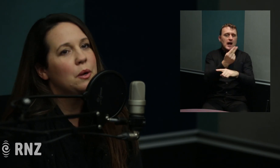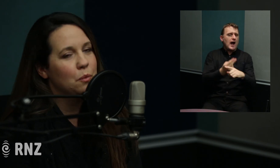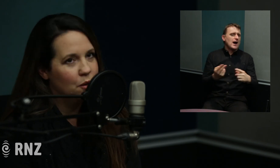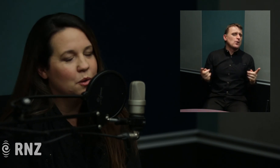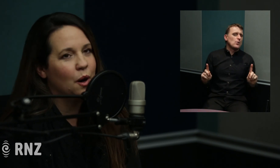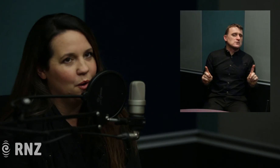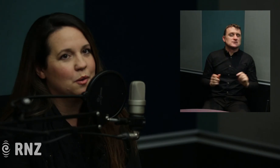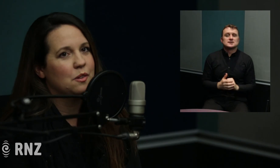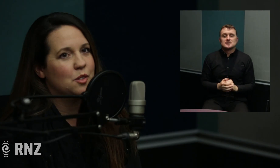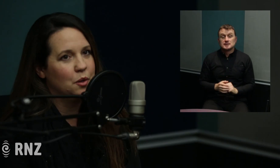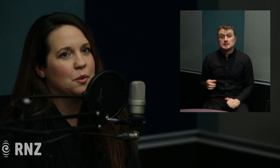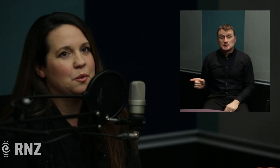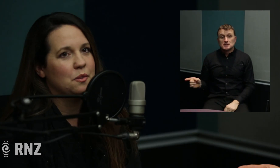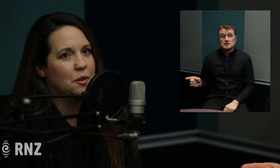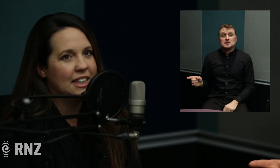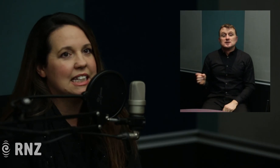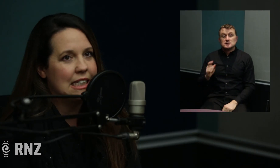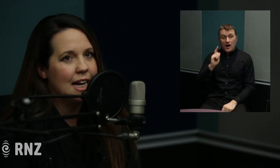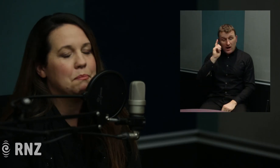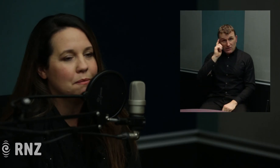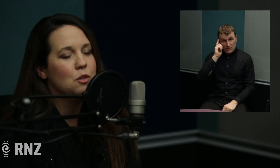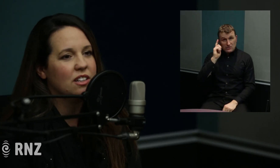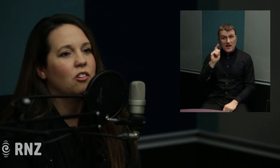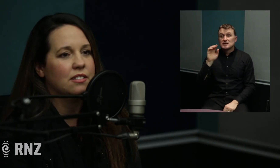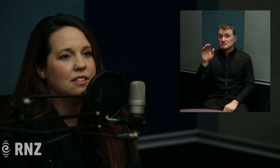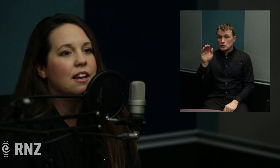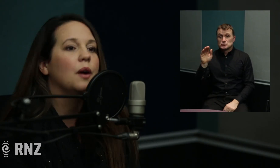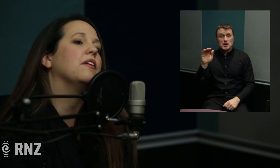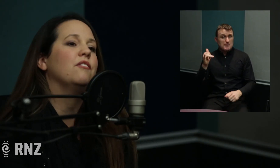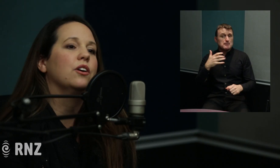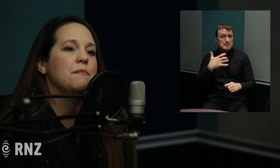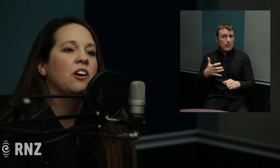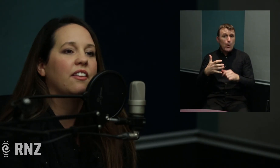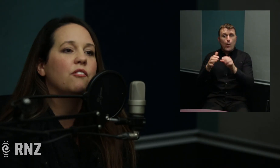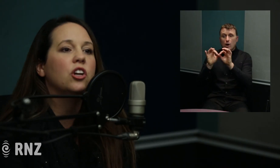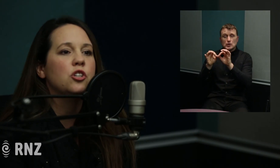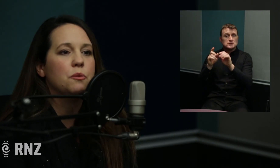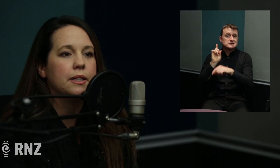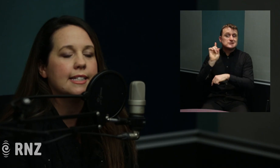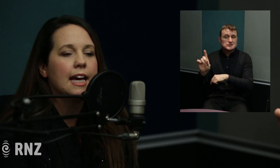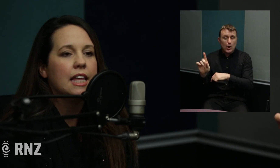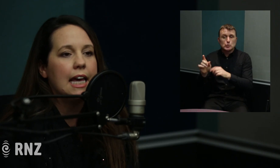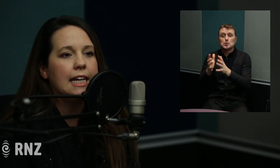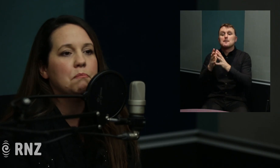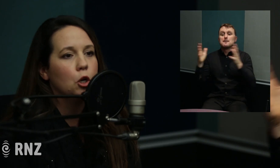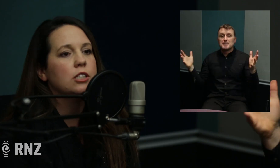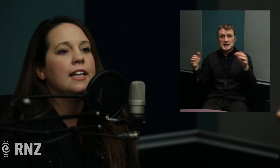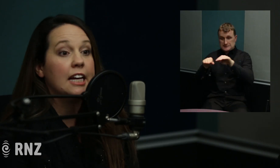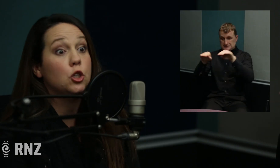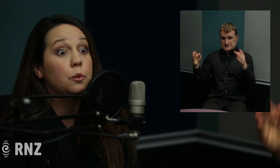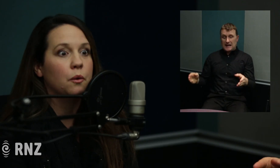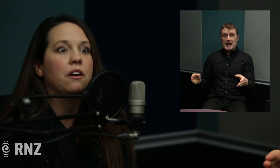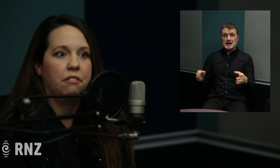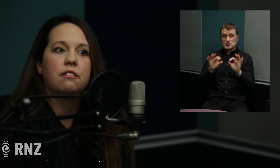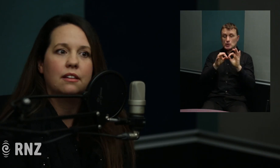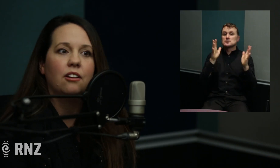I think we will go to doing things like big music concerts, like what they've got in America. They've got interpreters that get booked and